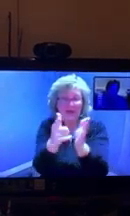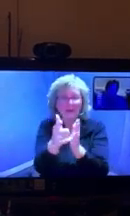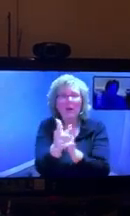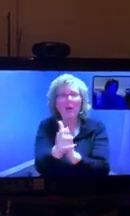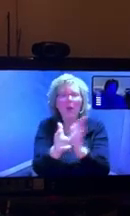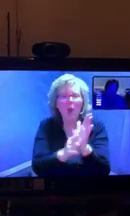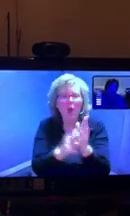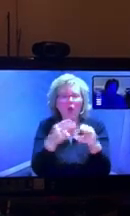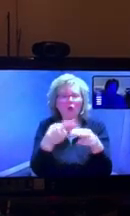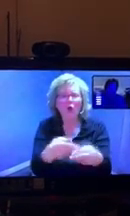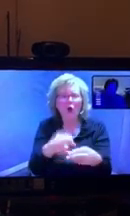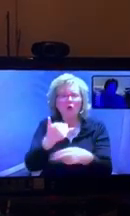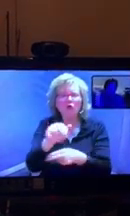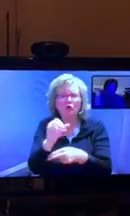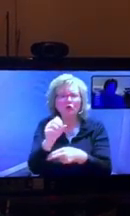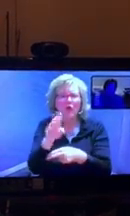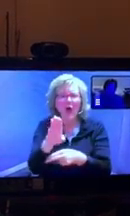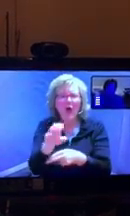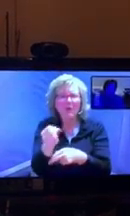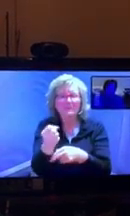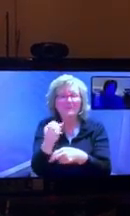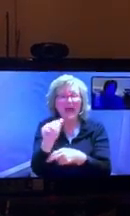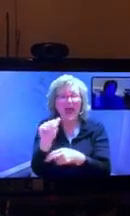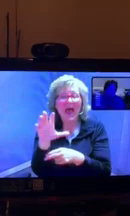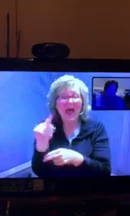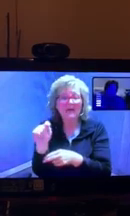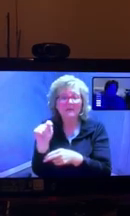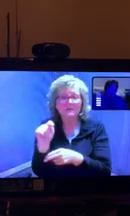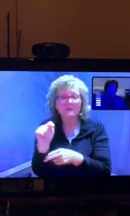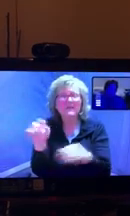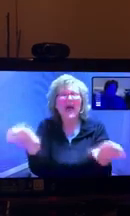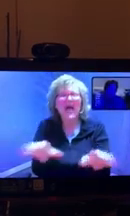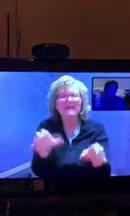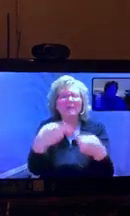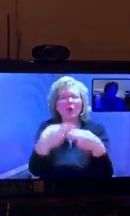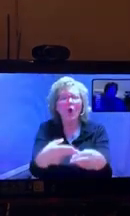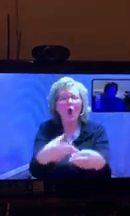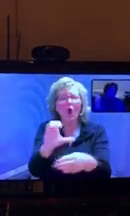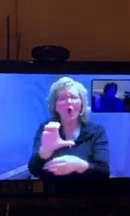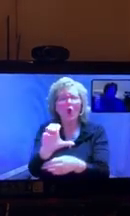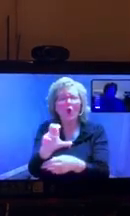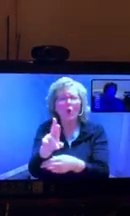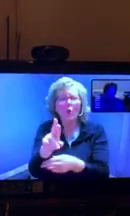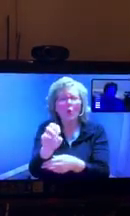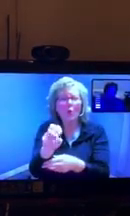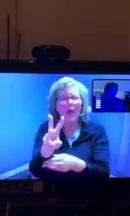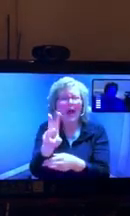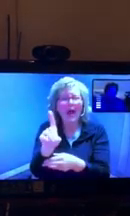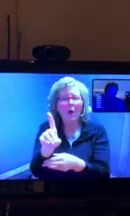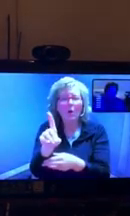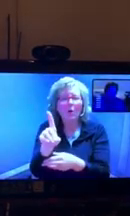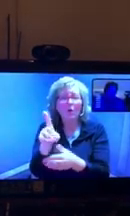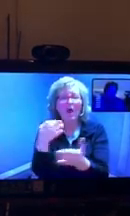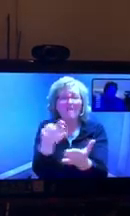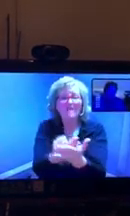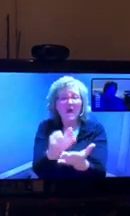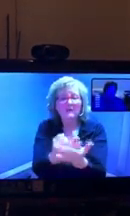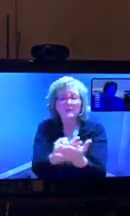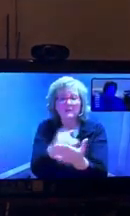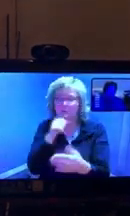Act, an activity called crowdfunding. And I want to let you know, it's not a business. And the money you get from it is not an income.